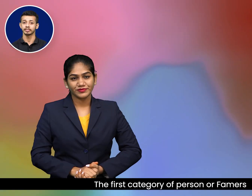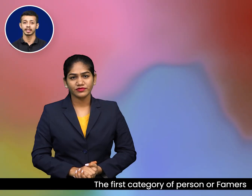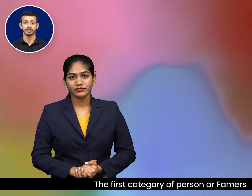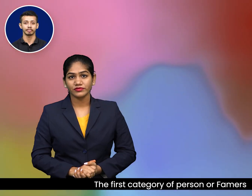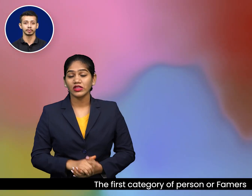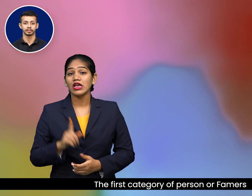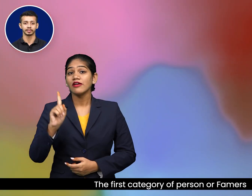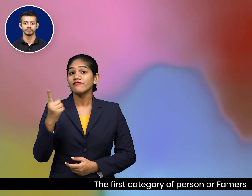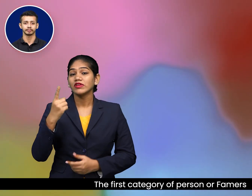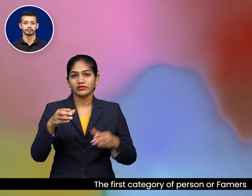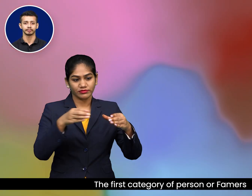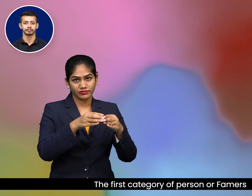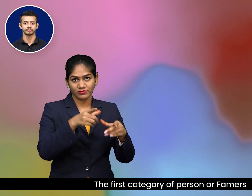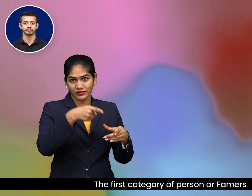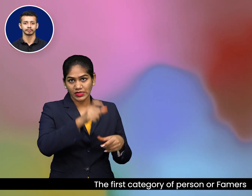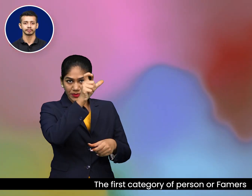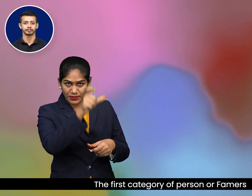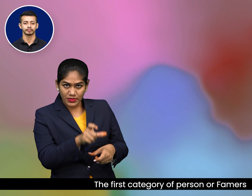The first category of person